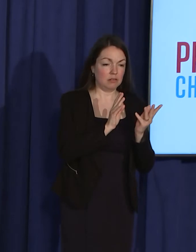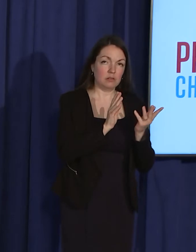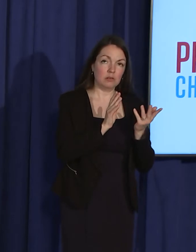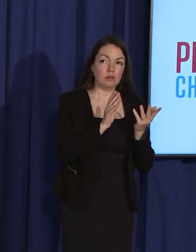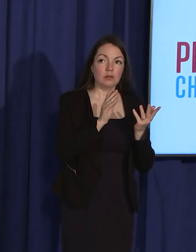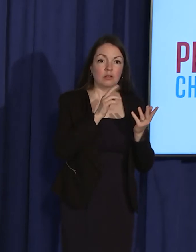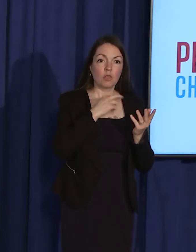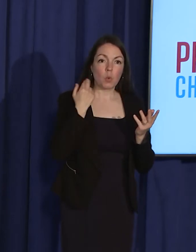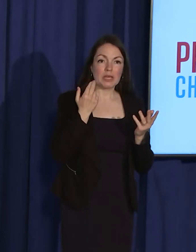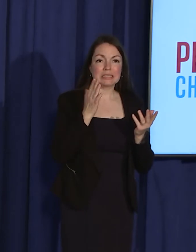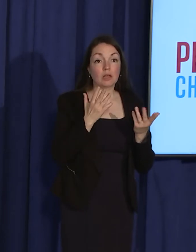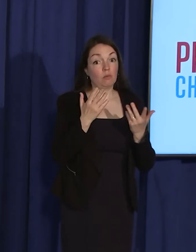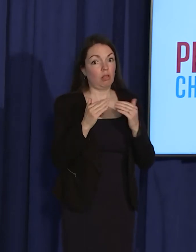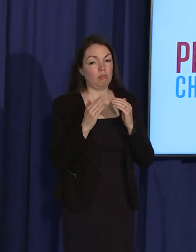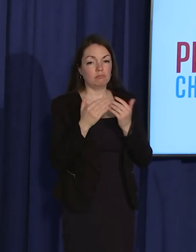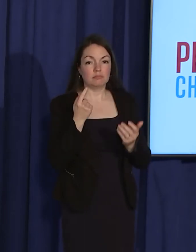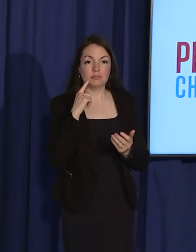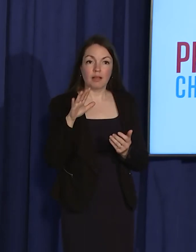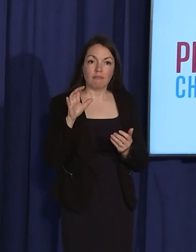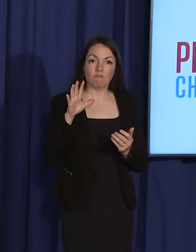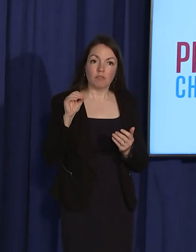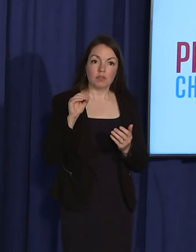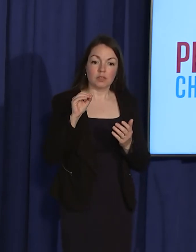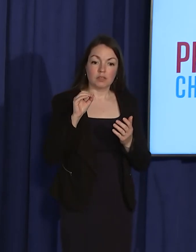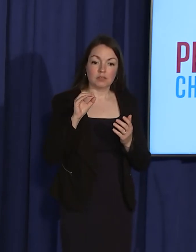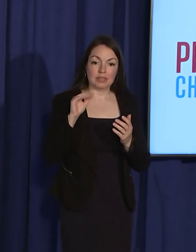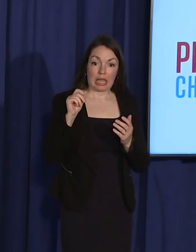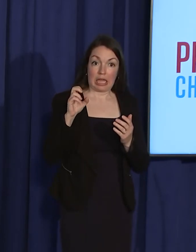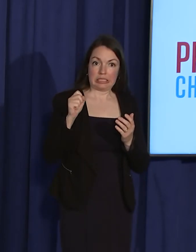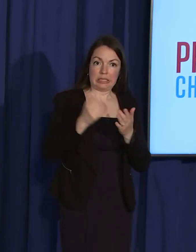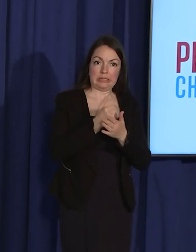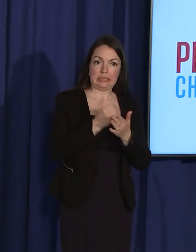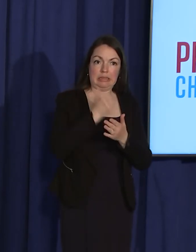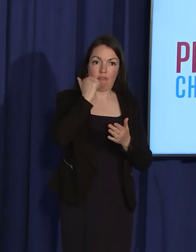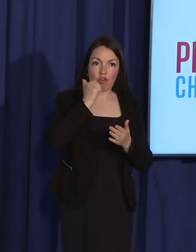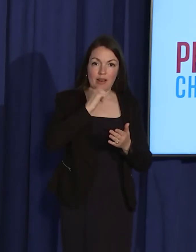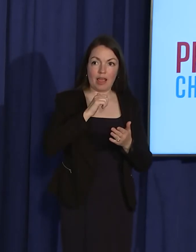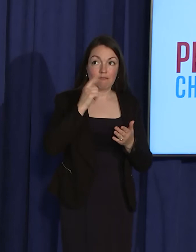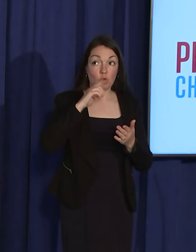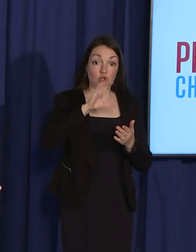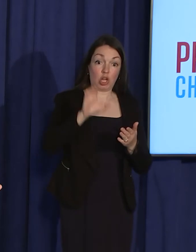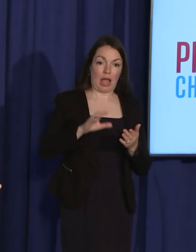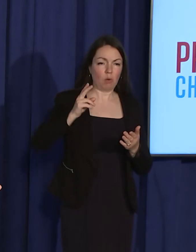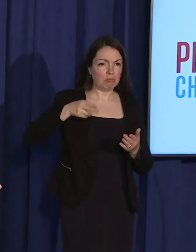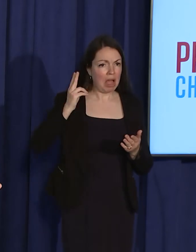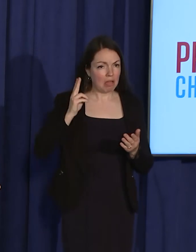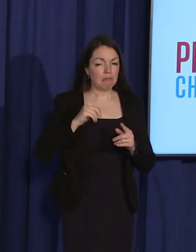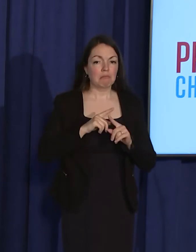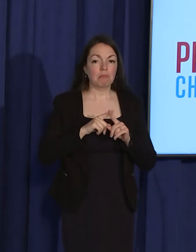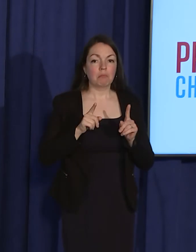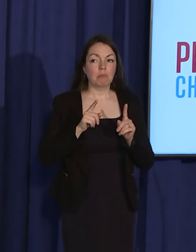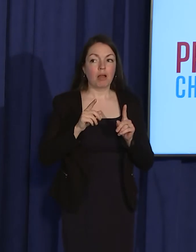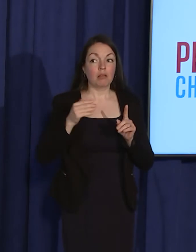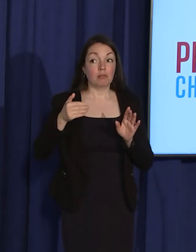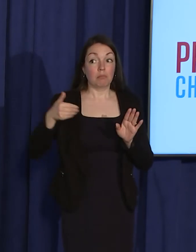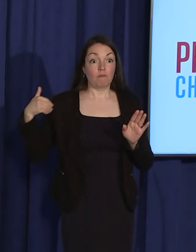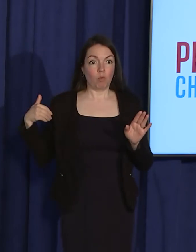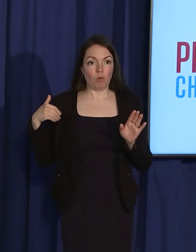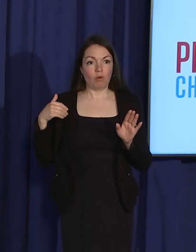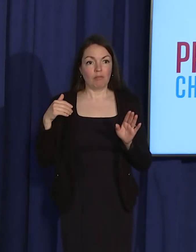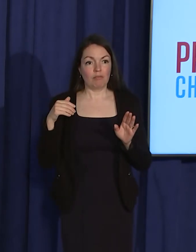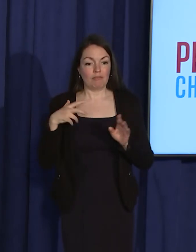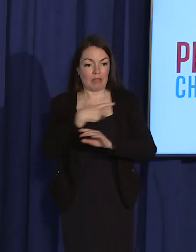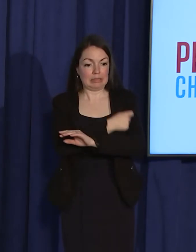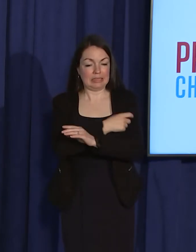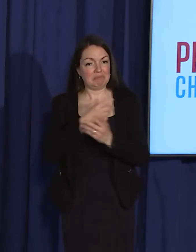have, almost 550 cases a day. That's a high risk for Chicago, but very different to before a vaccine. The risk at